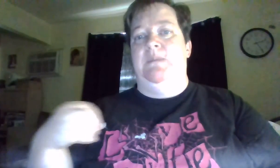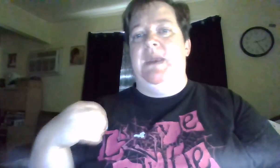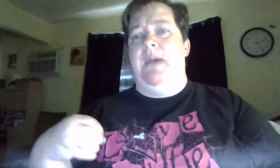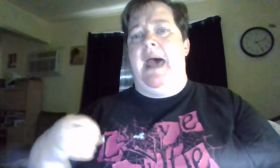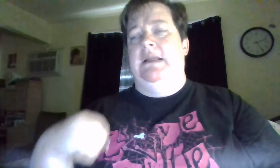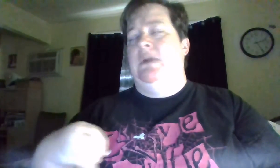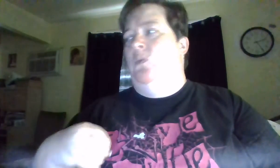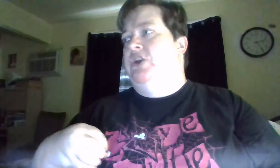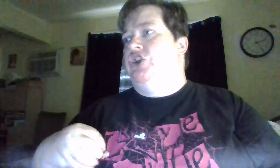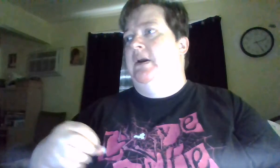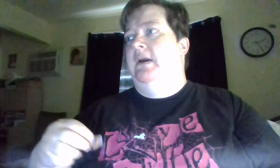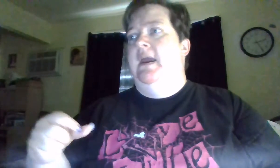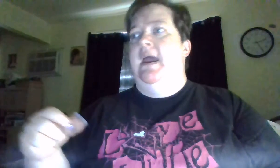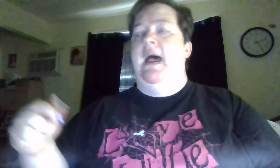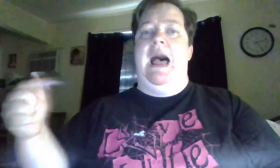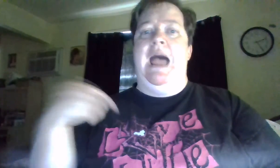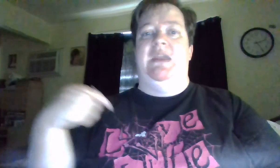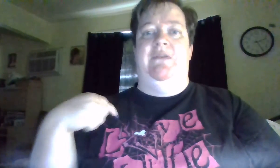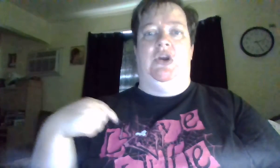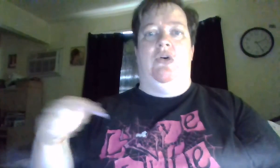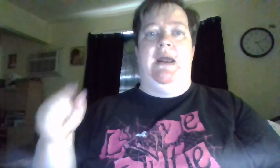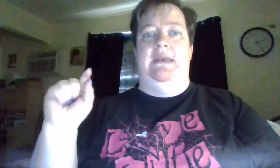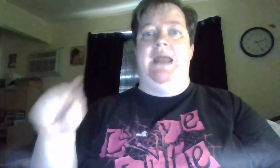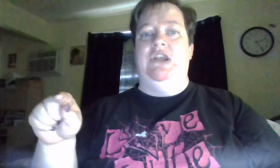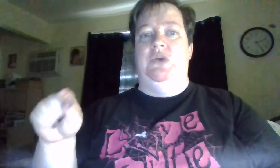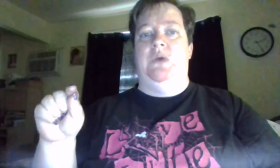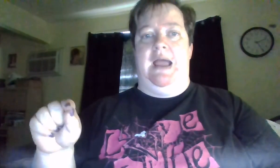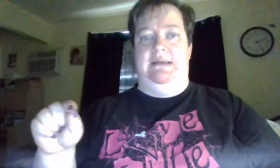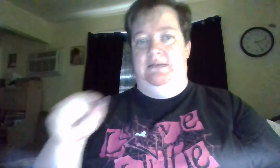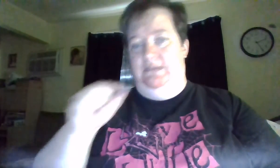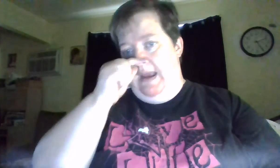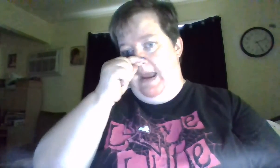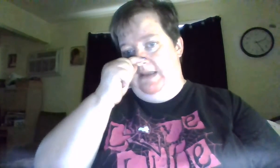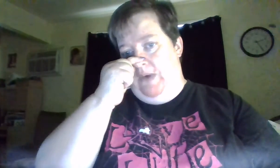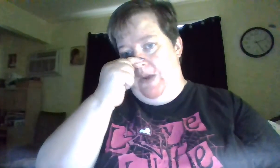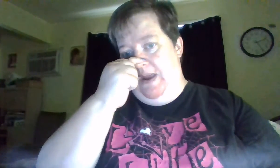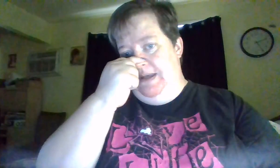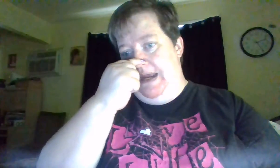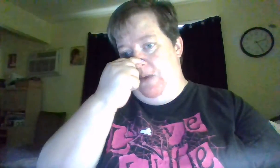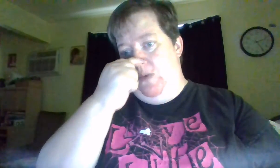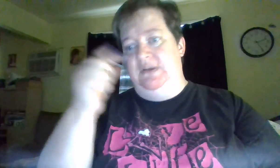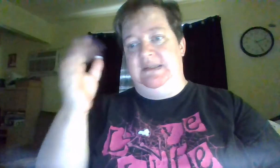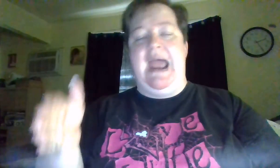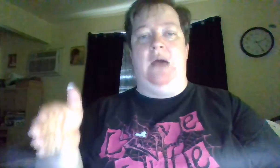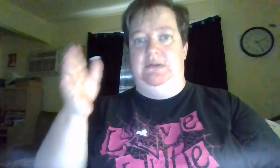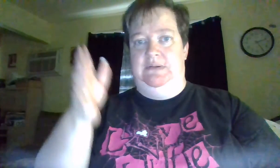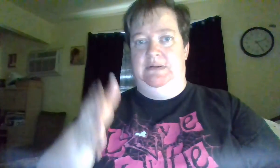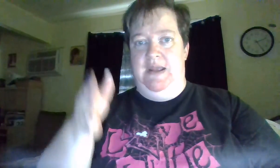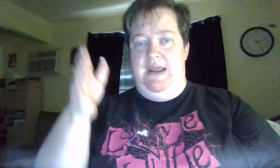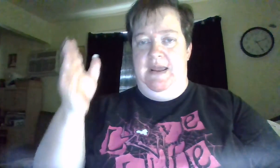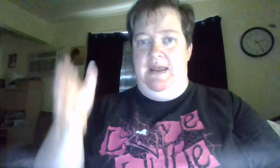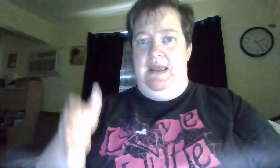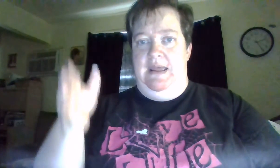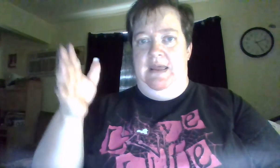a battle in which I'm given the credit, not you guys. So he whittles down